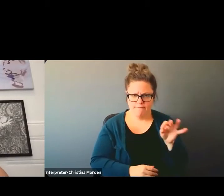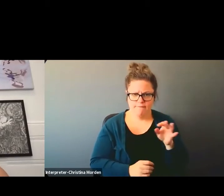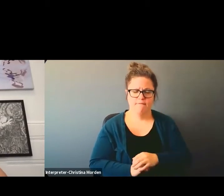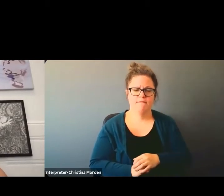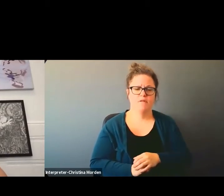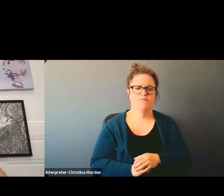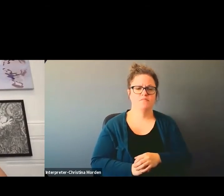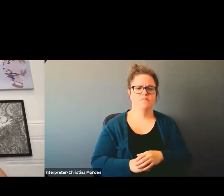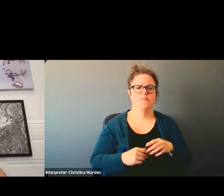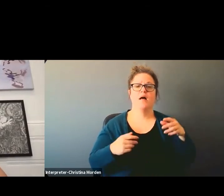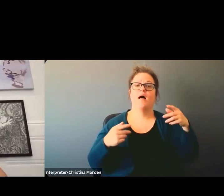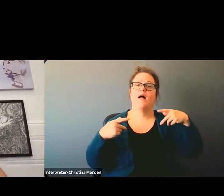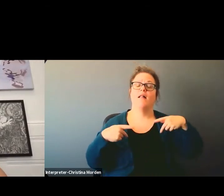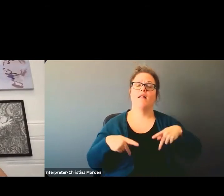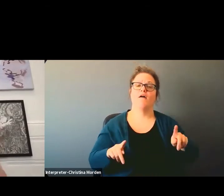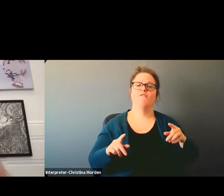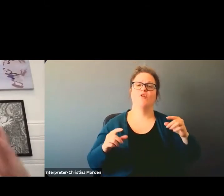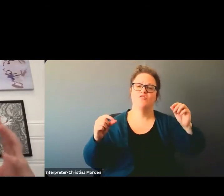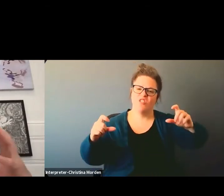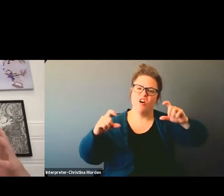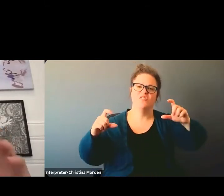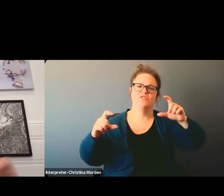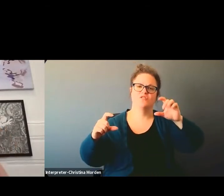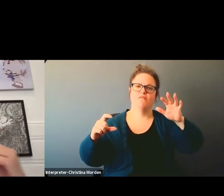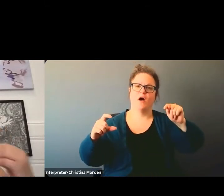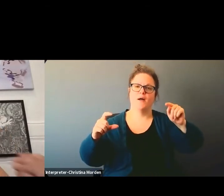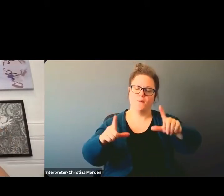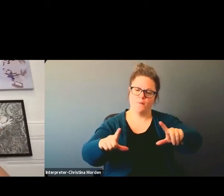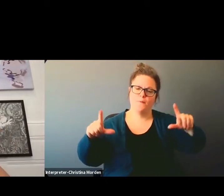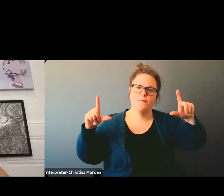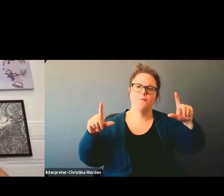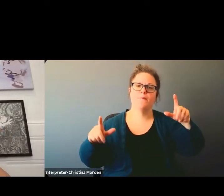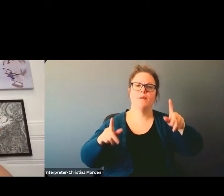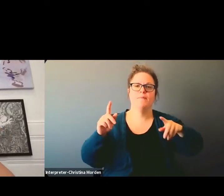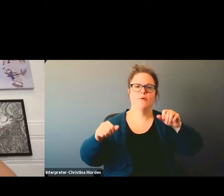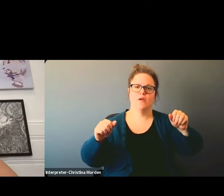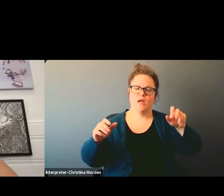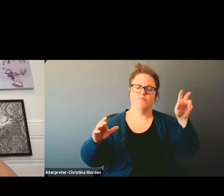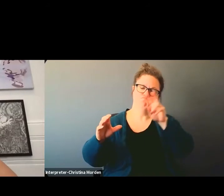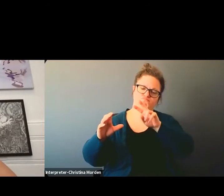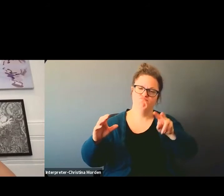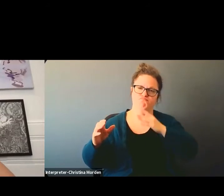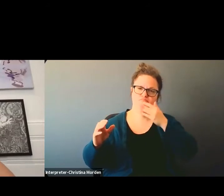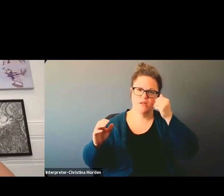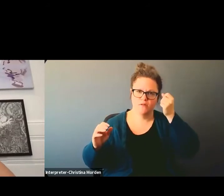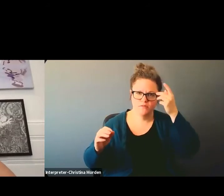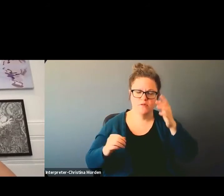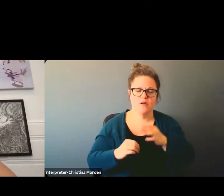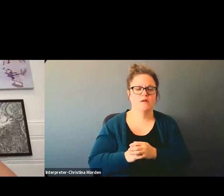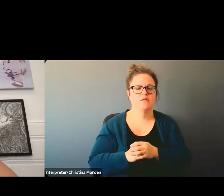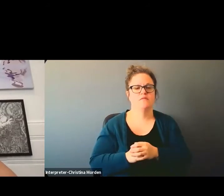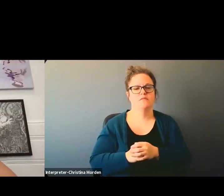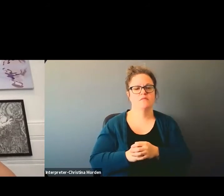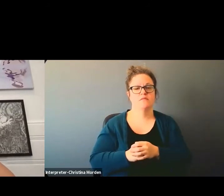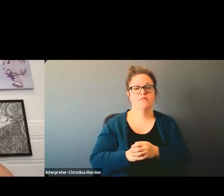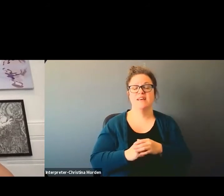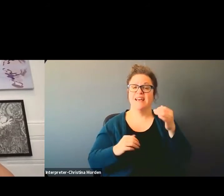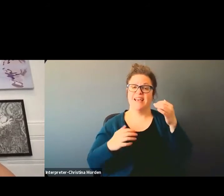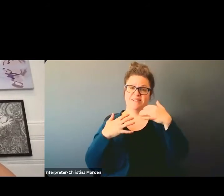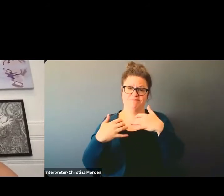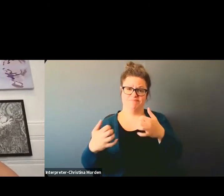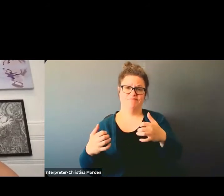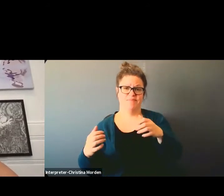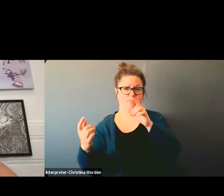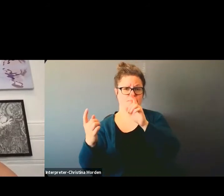Allow large format text so people can see it better and really understand. If we're talking about in person,